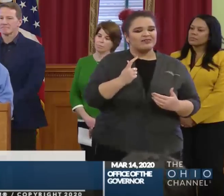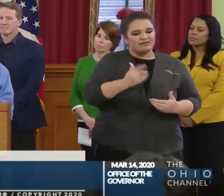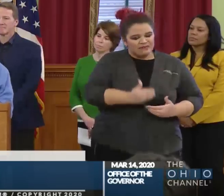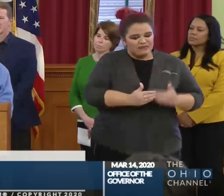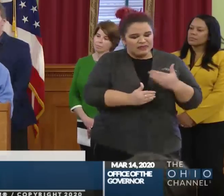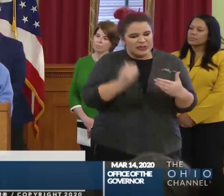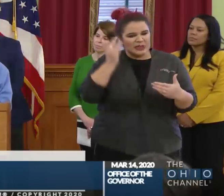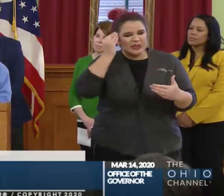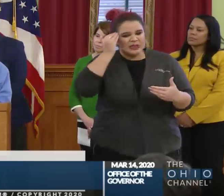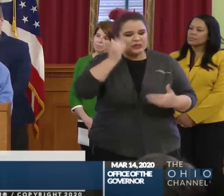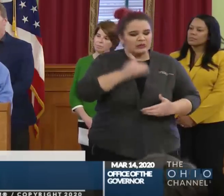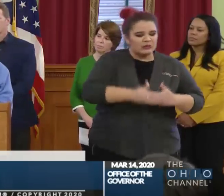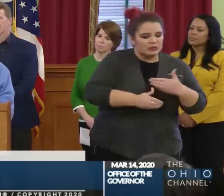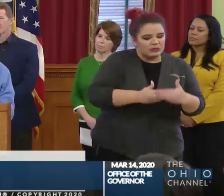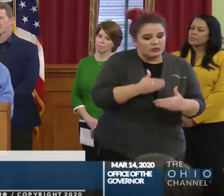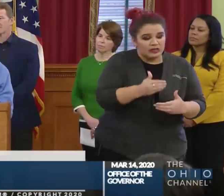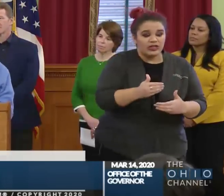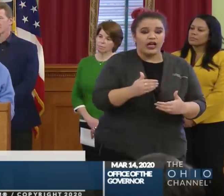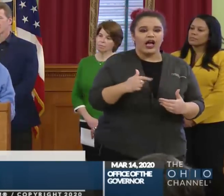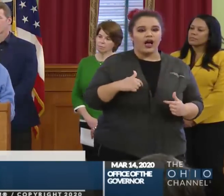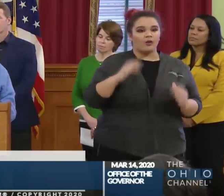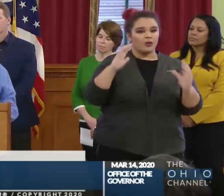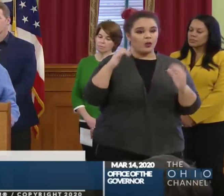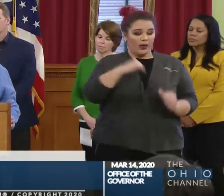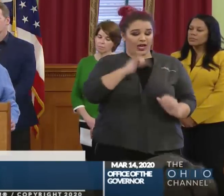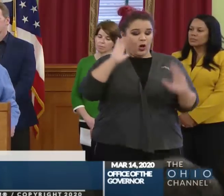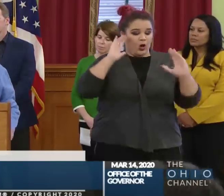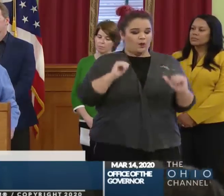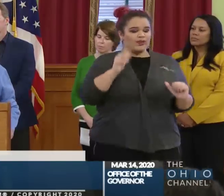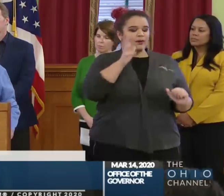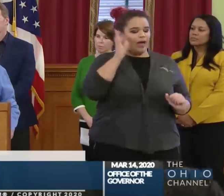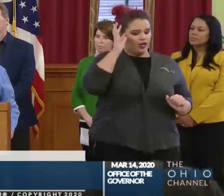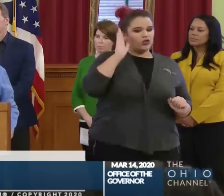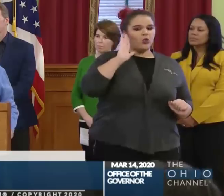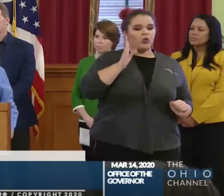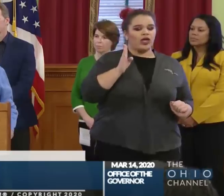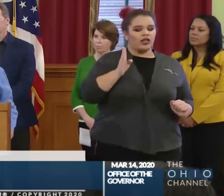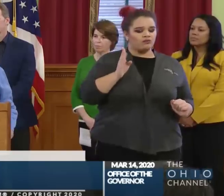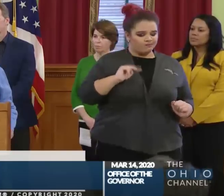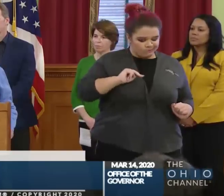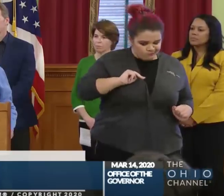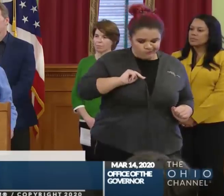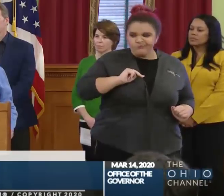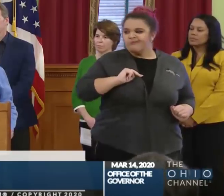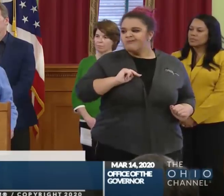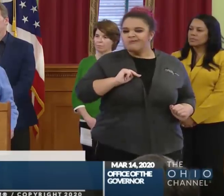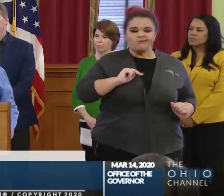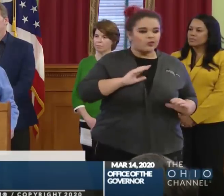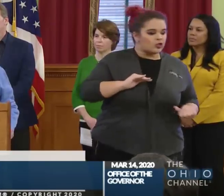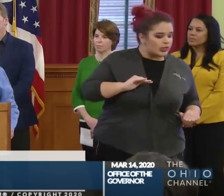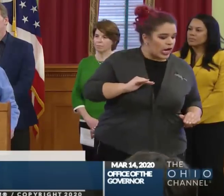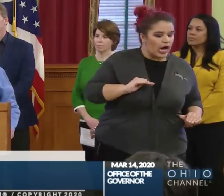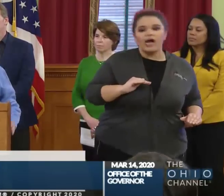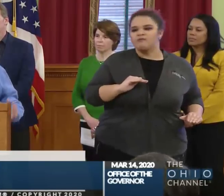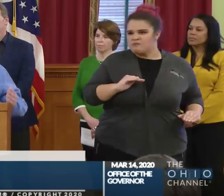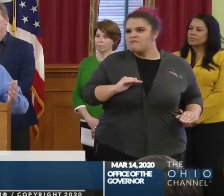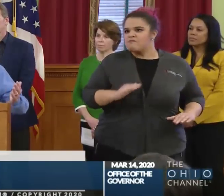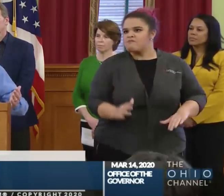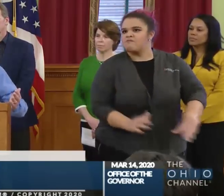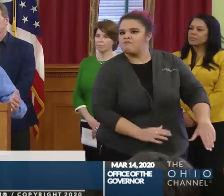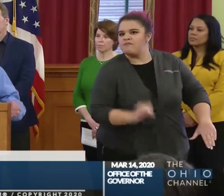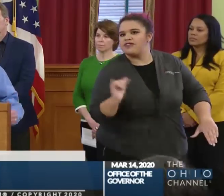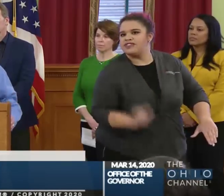What we hope is that parents will be making these individual decisions based on the best interests of their children and other children. We also know that